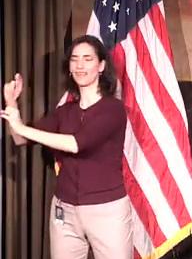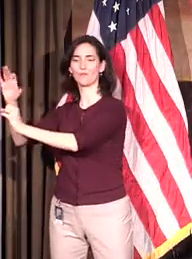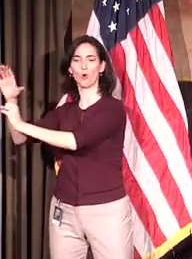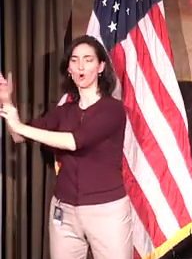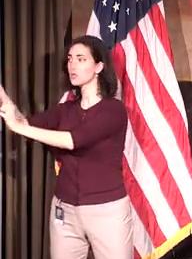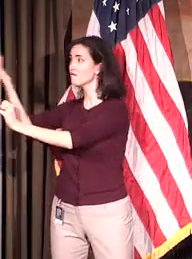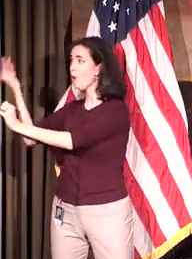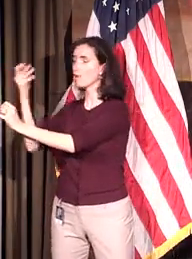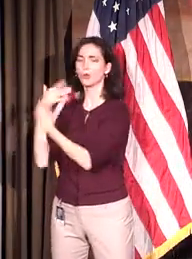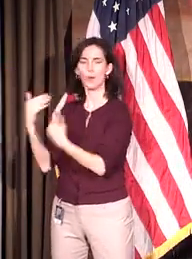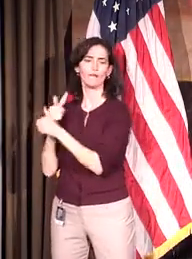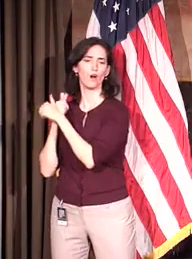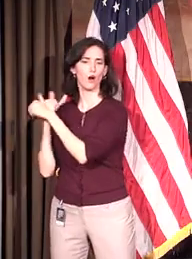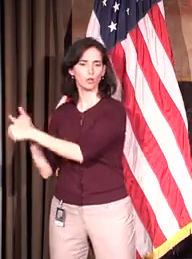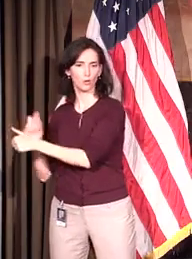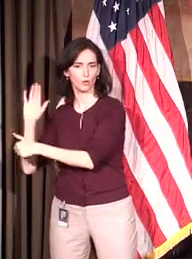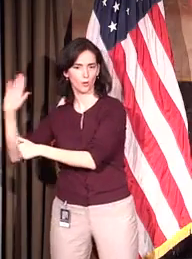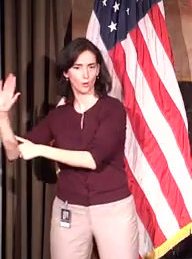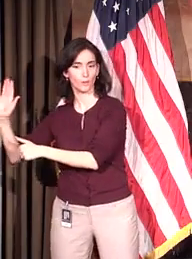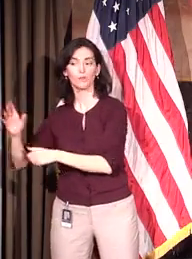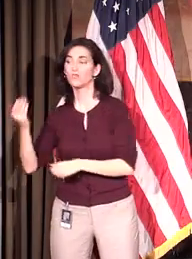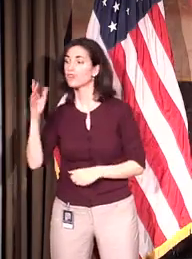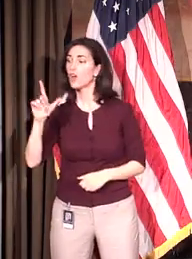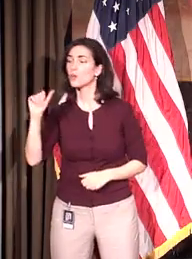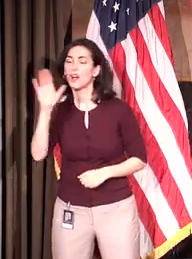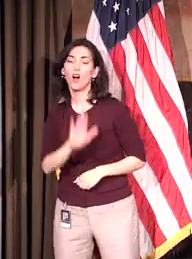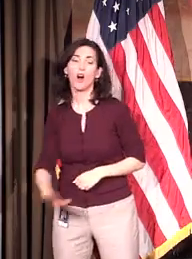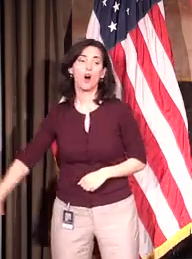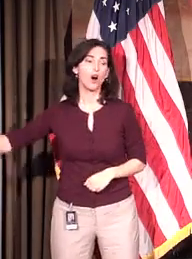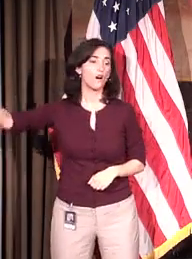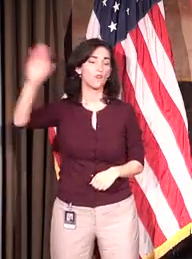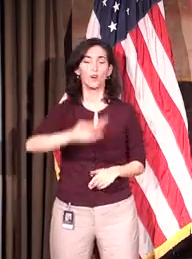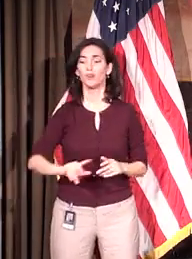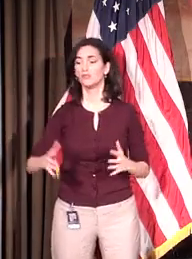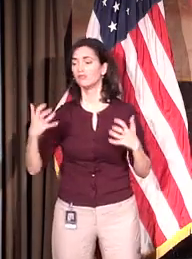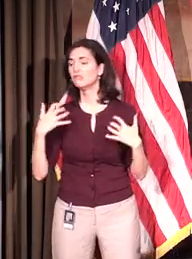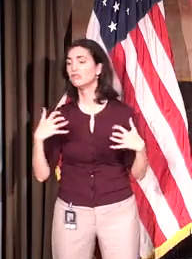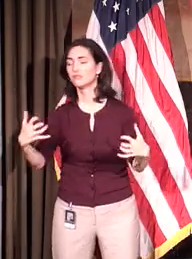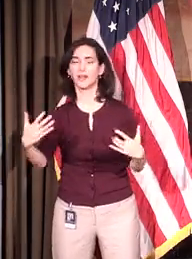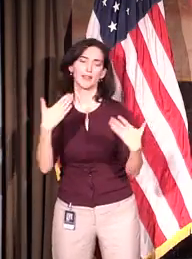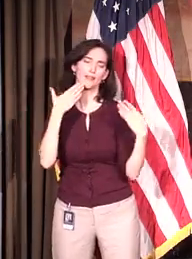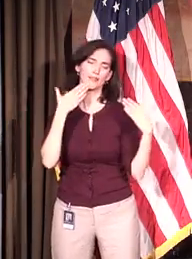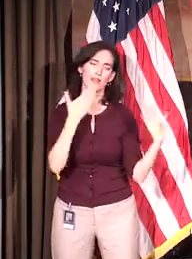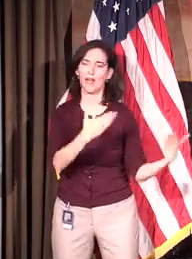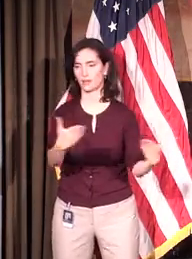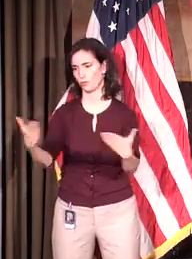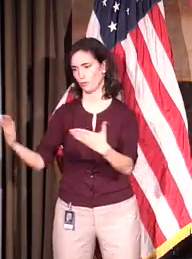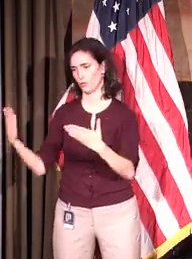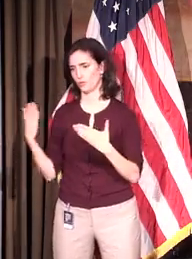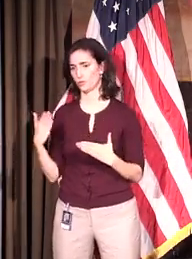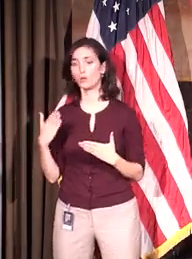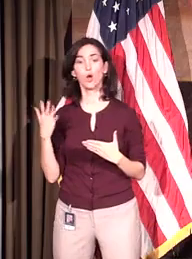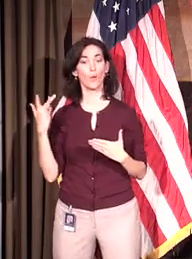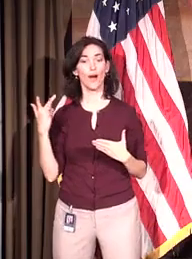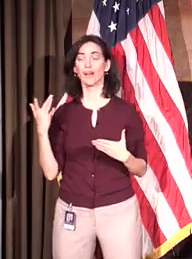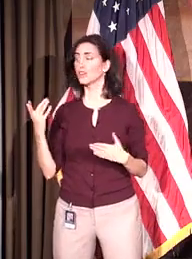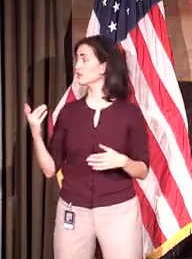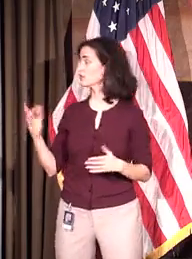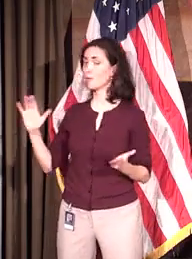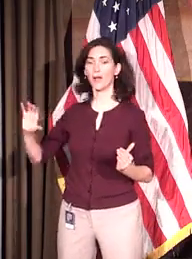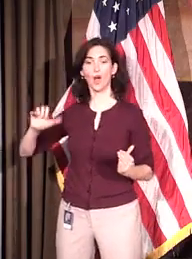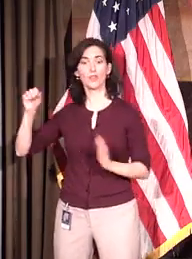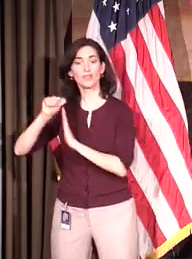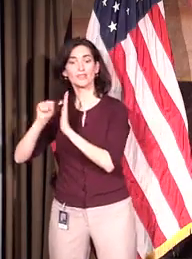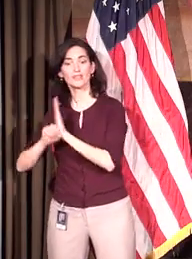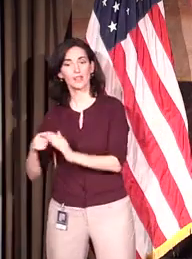do. And I do want to thank the people of Louisiana because it is no accident that we're doing a little better than